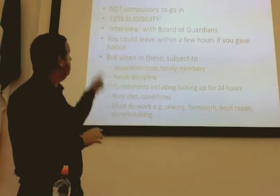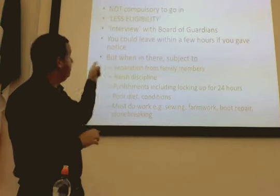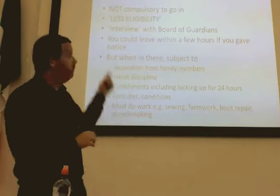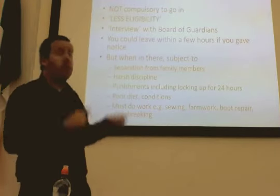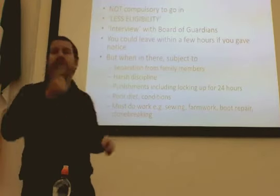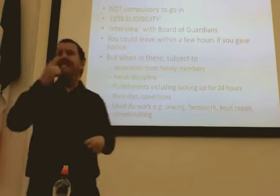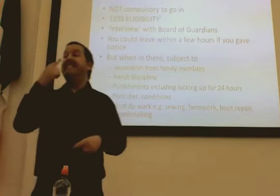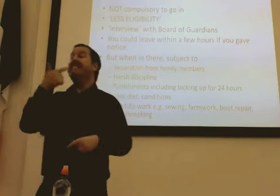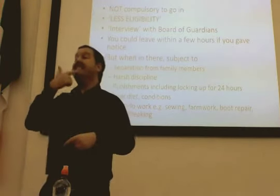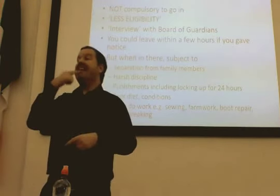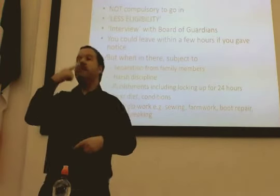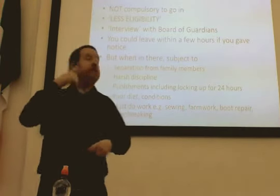their only option.